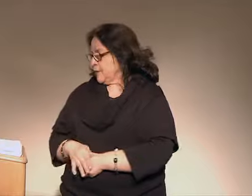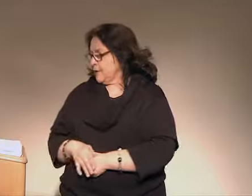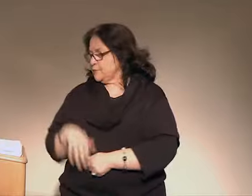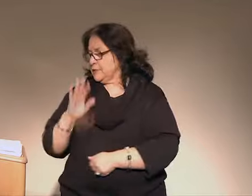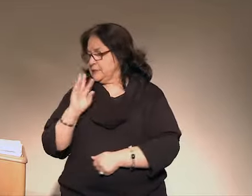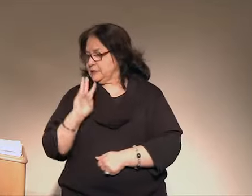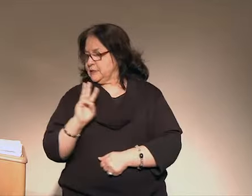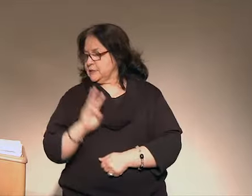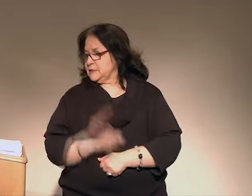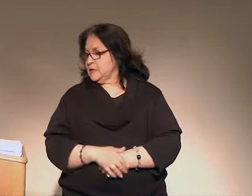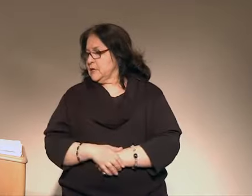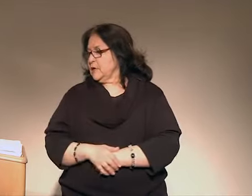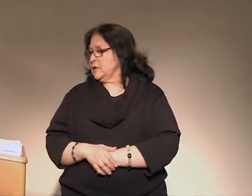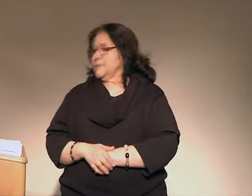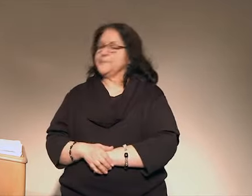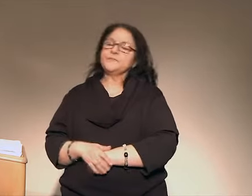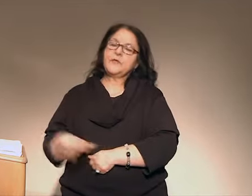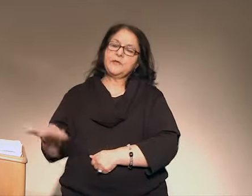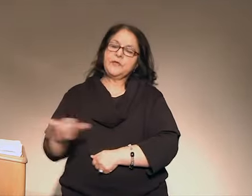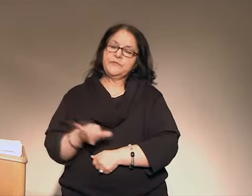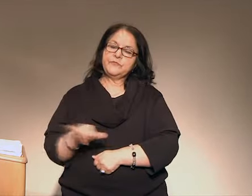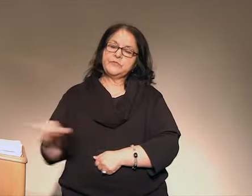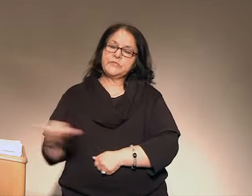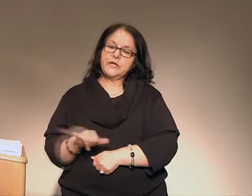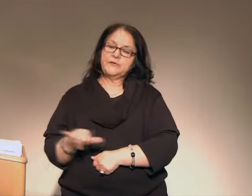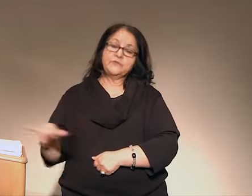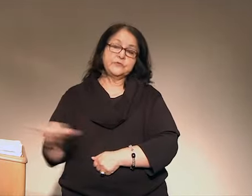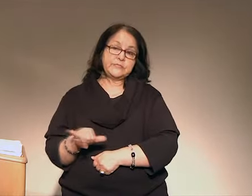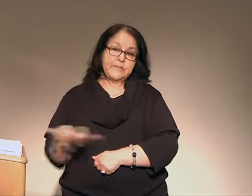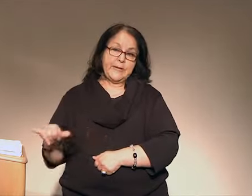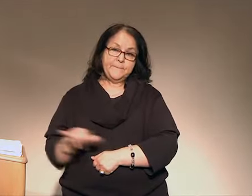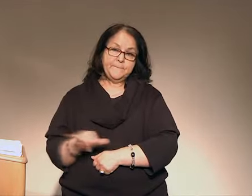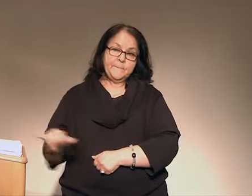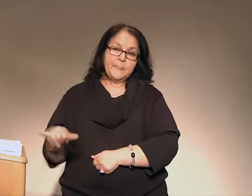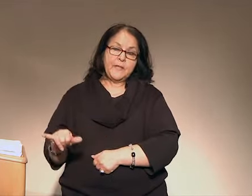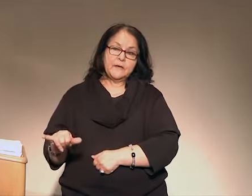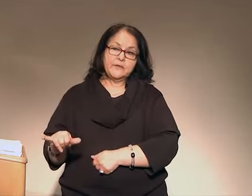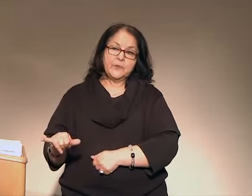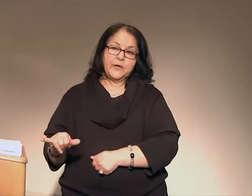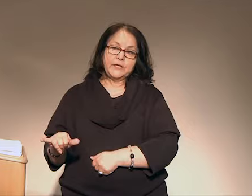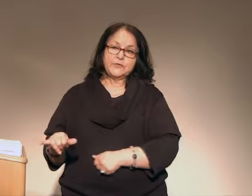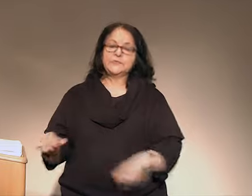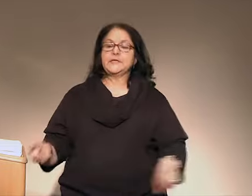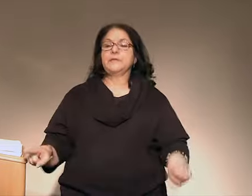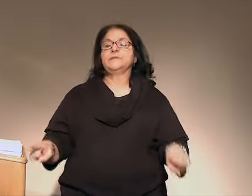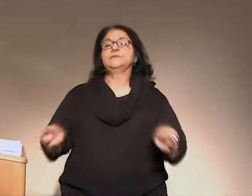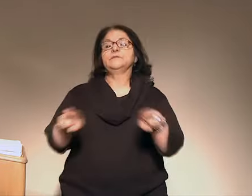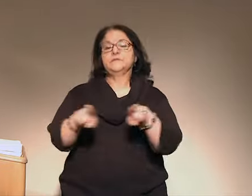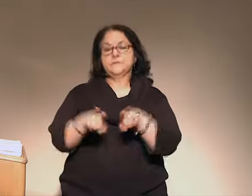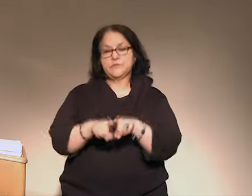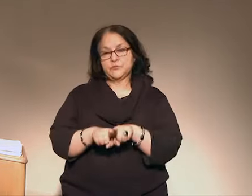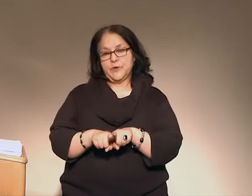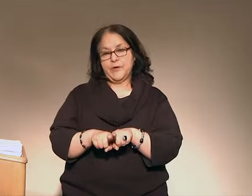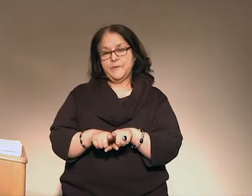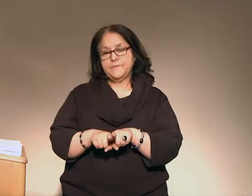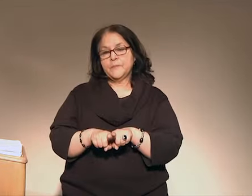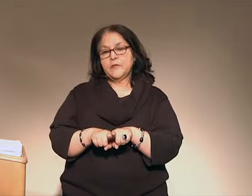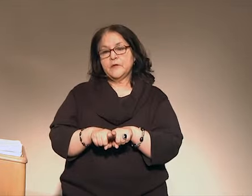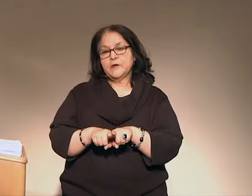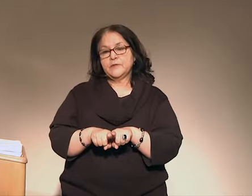page, page 6, they have this sign for same. The way I had learned same is this way. The next